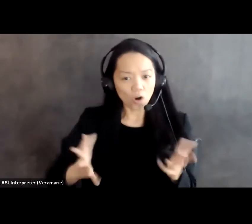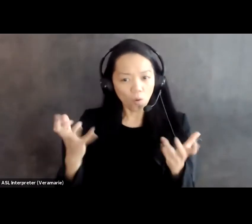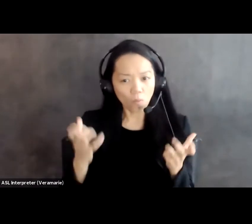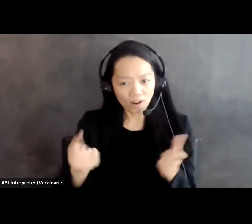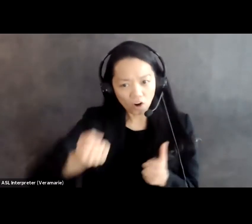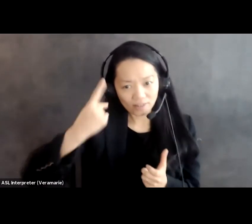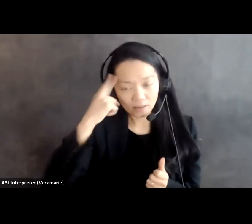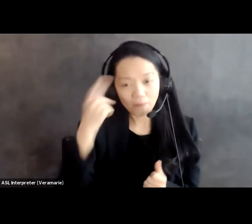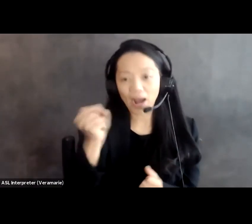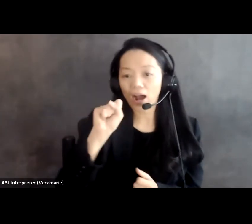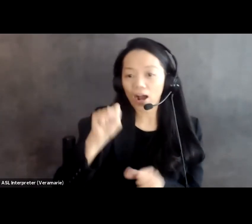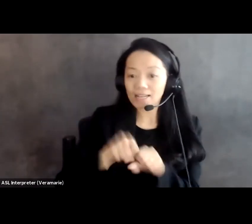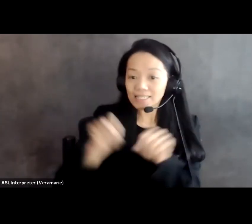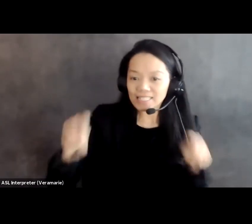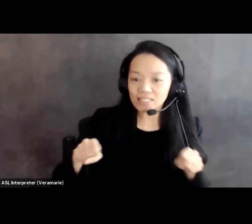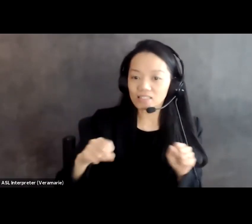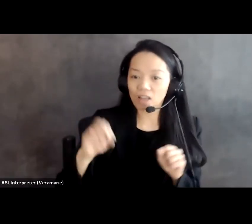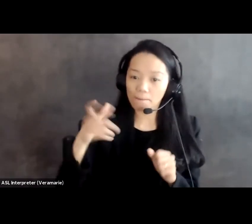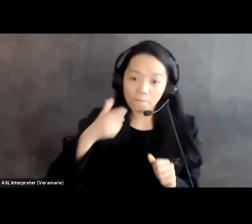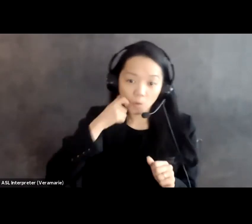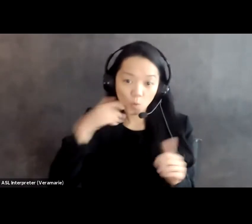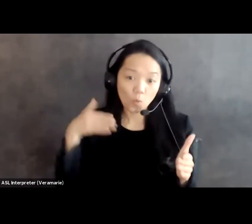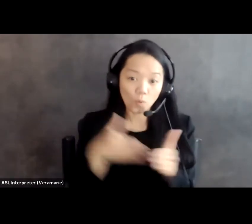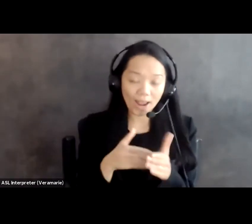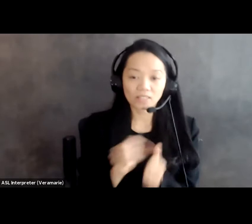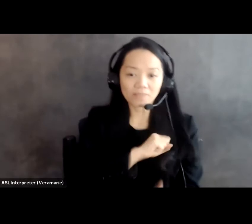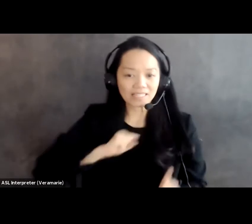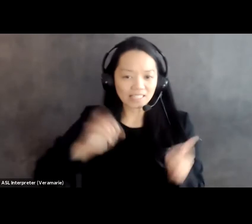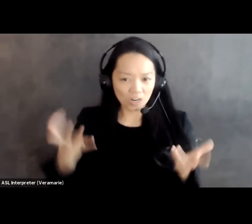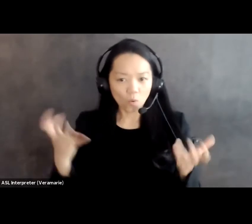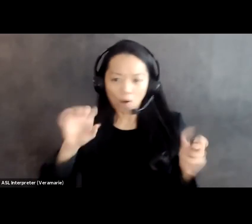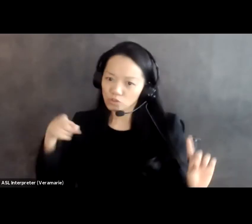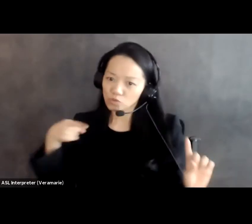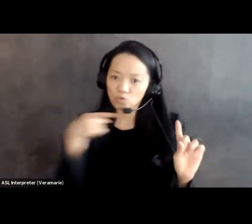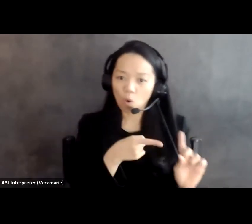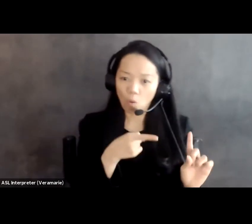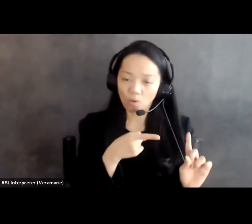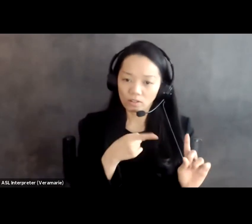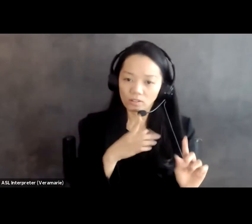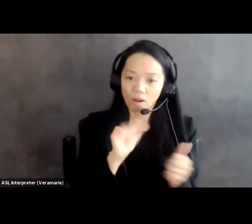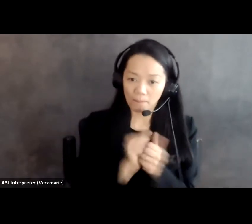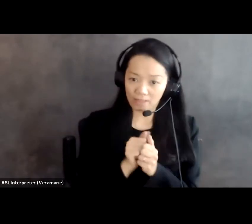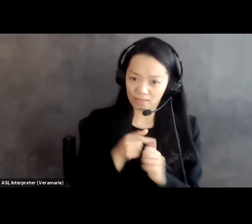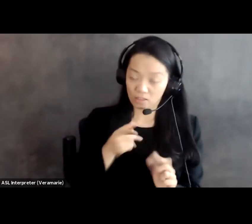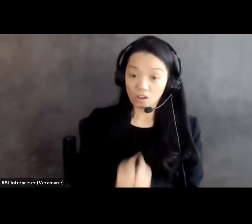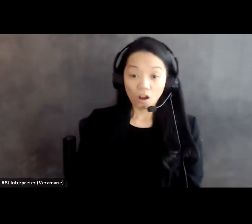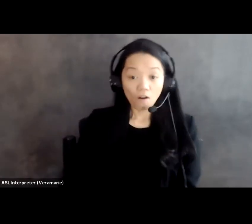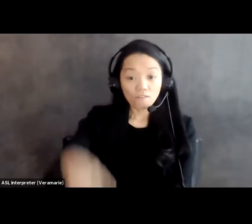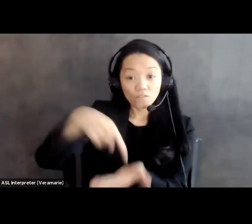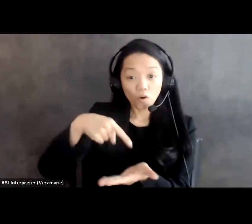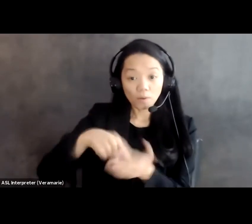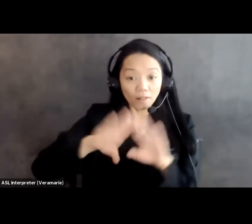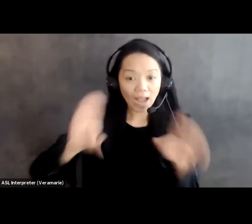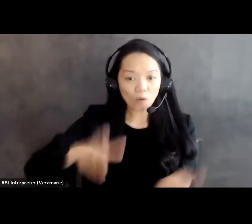dismantling systemic racism in my community, and I want the senator to be working towards these same goals. Affordable housing is a